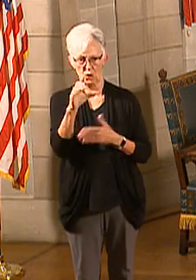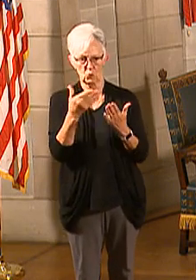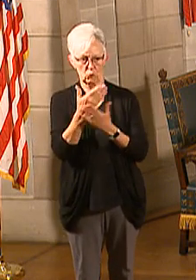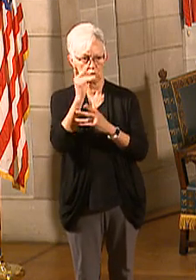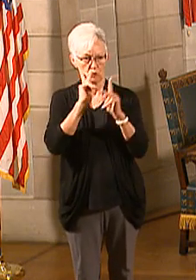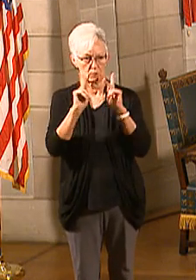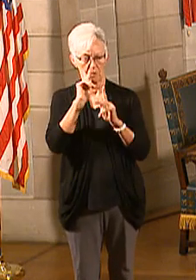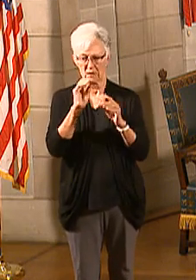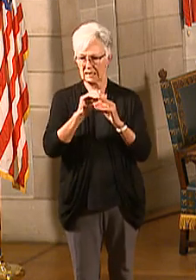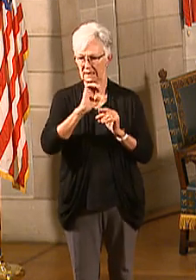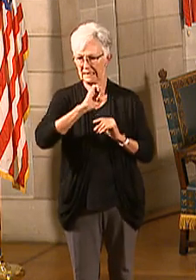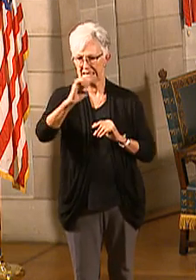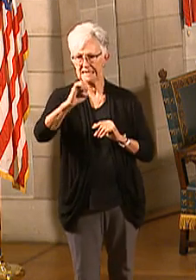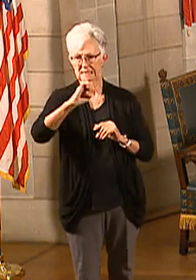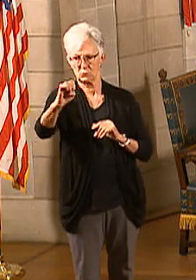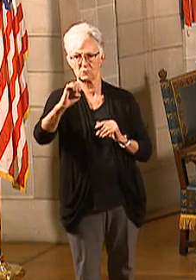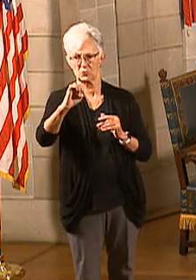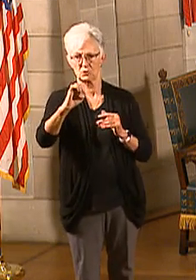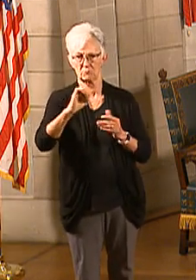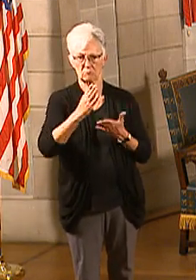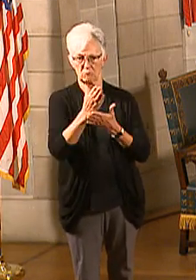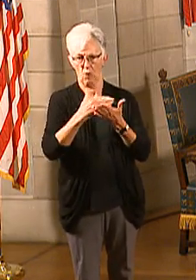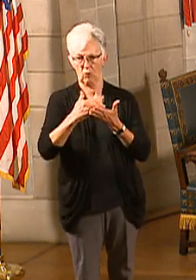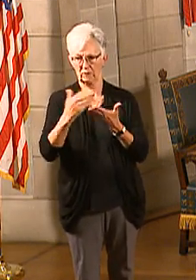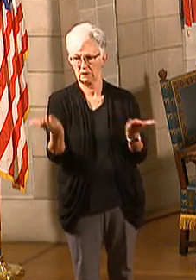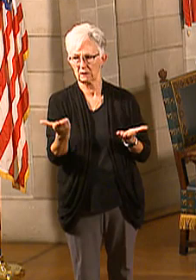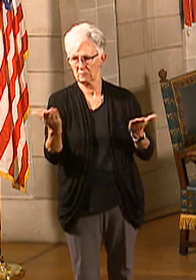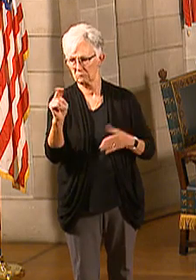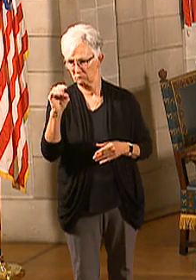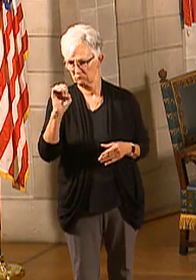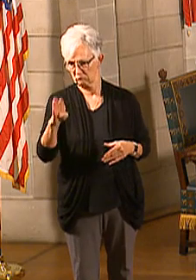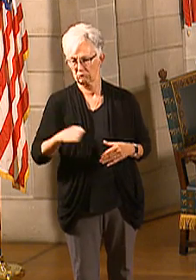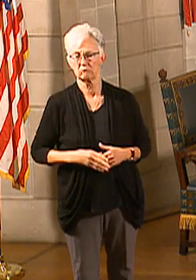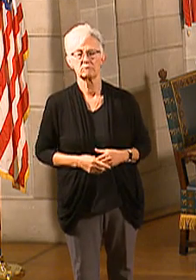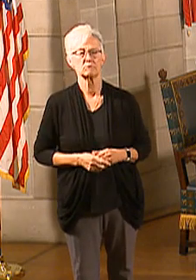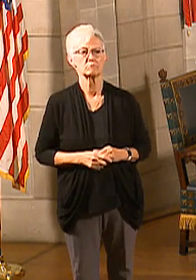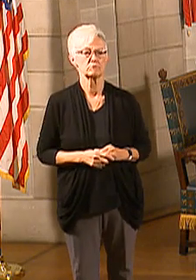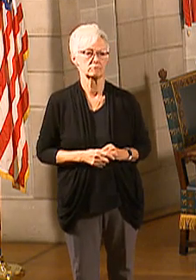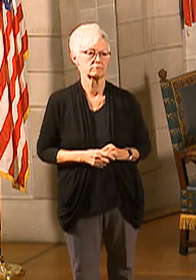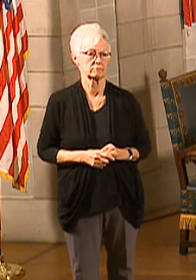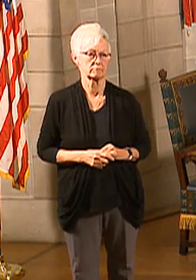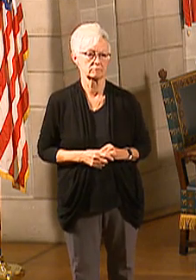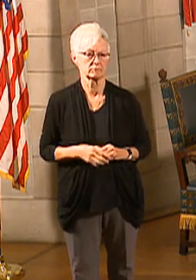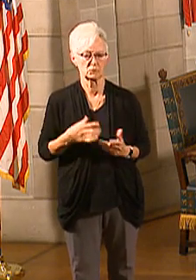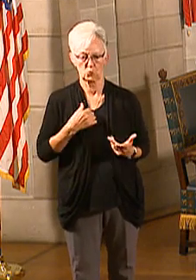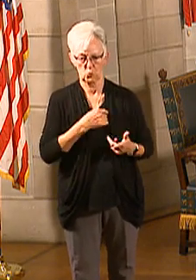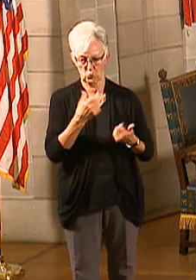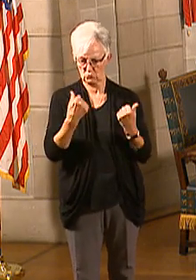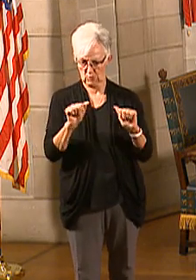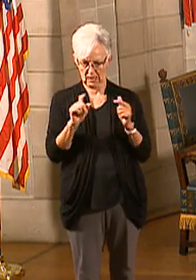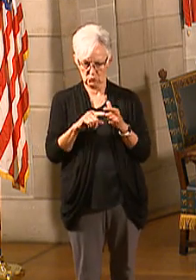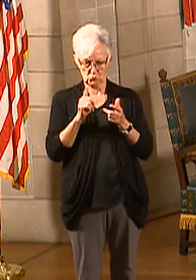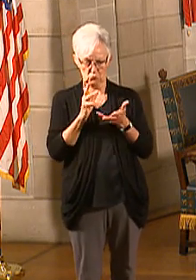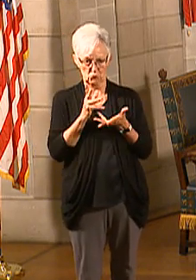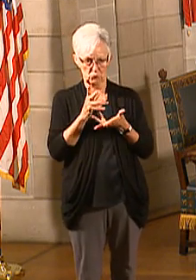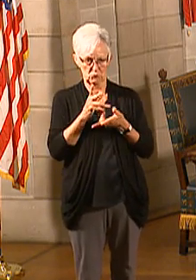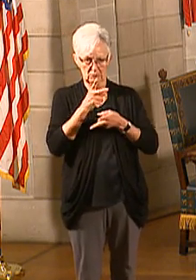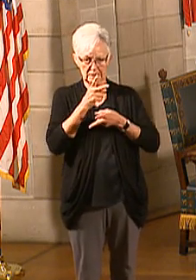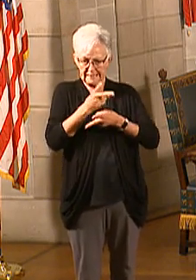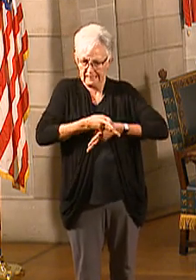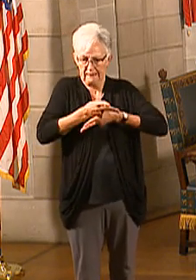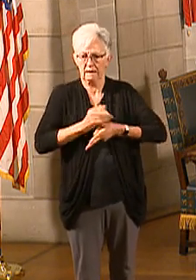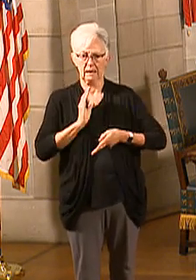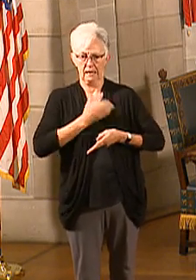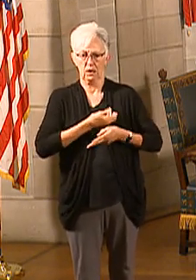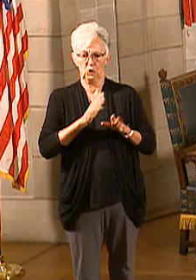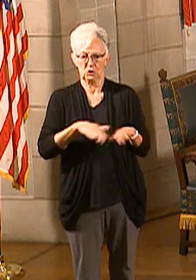So congratulations on all the hiring there. So anyway, so we're taking steps to be able to take care of kids here in the state. And Stephanie and Alger are